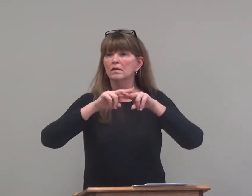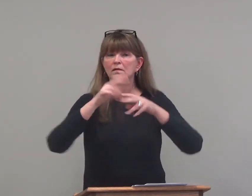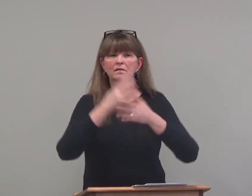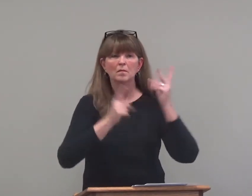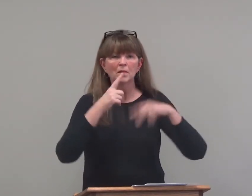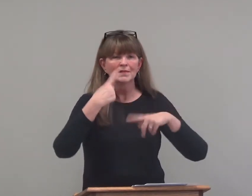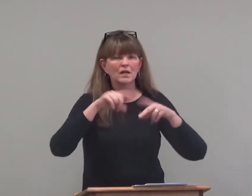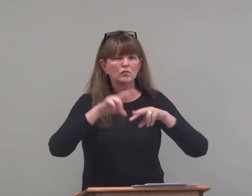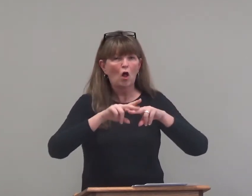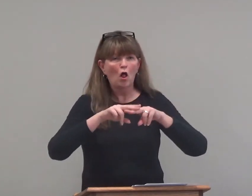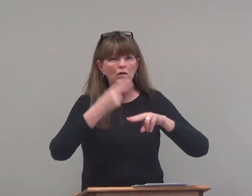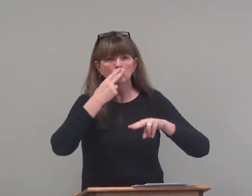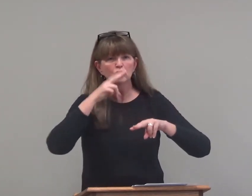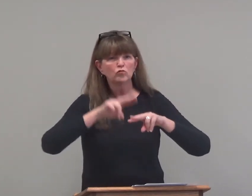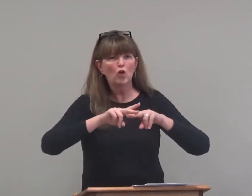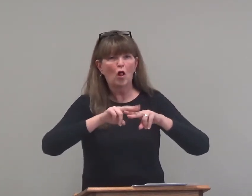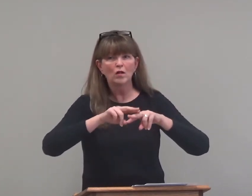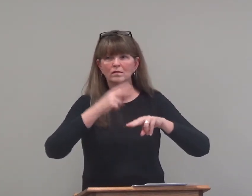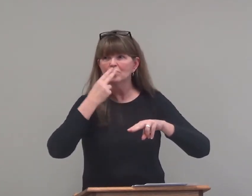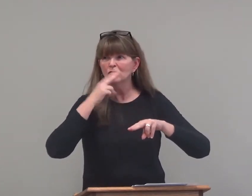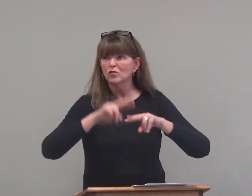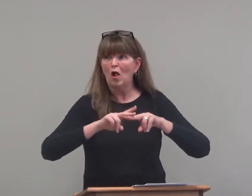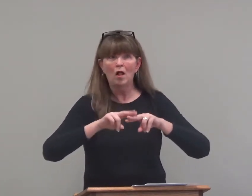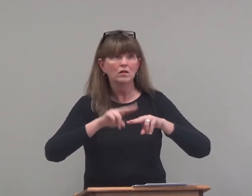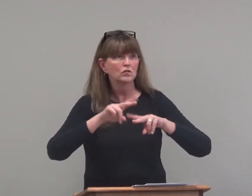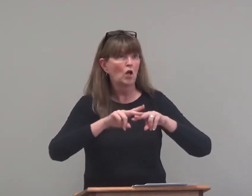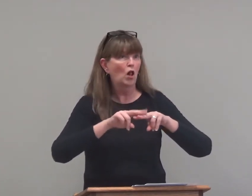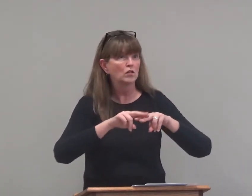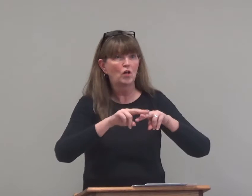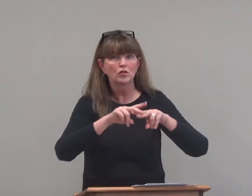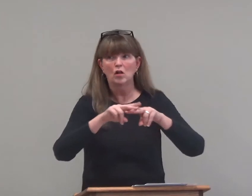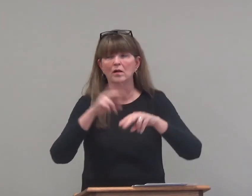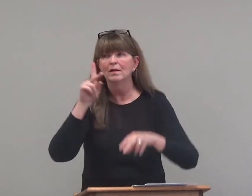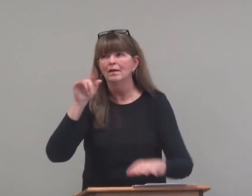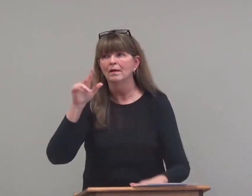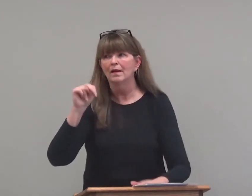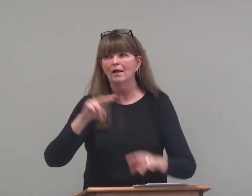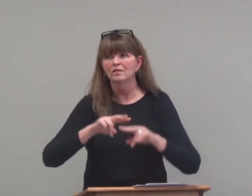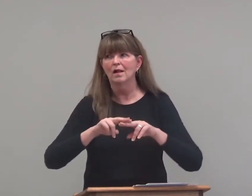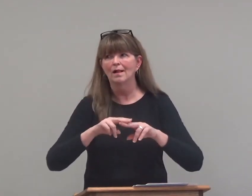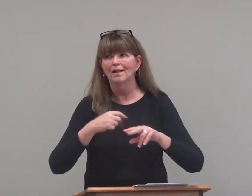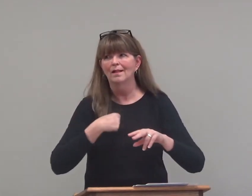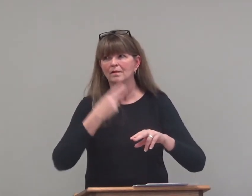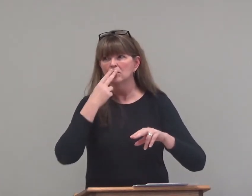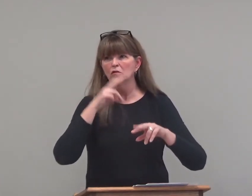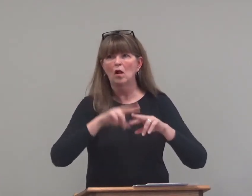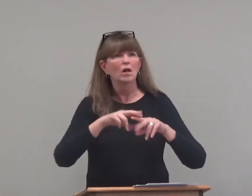At the same time, we become salt. What's your sign for salt? There's a lot of different signs for salt.